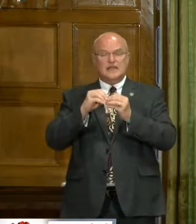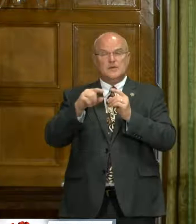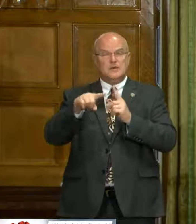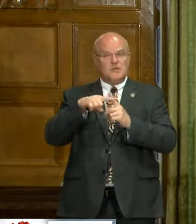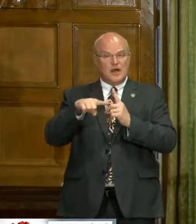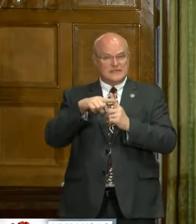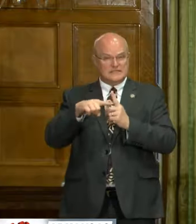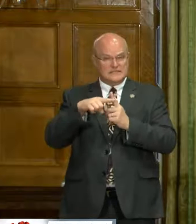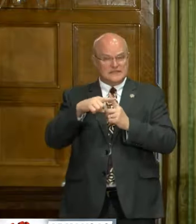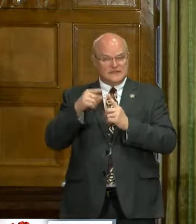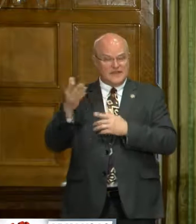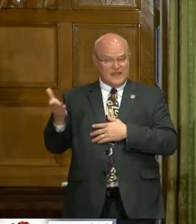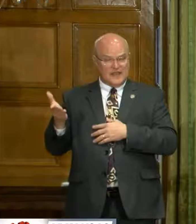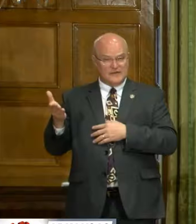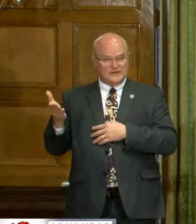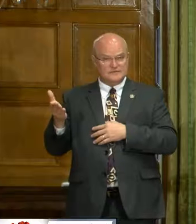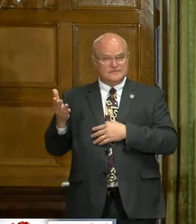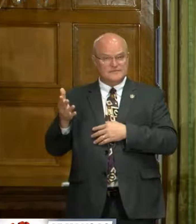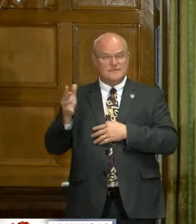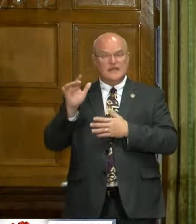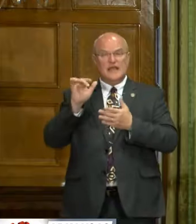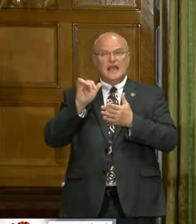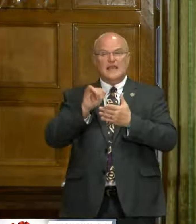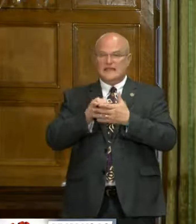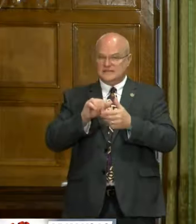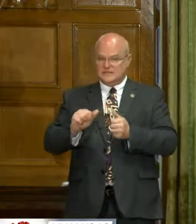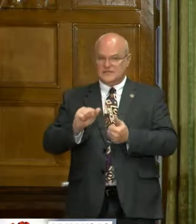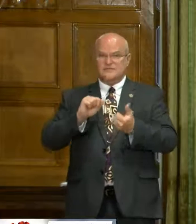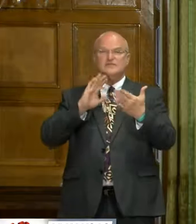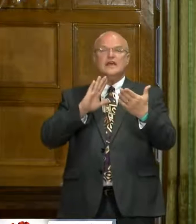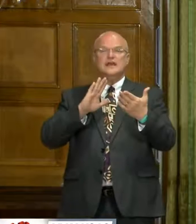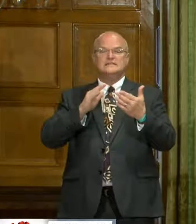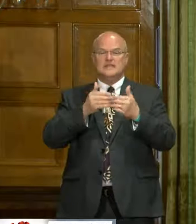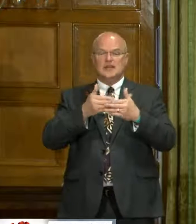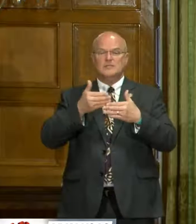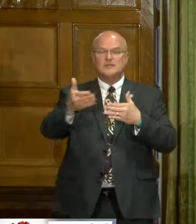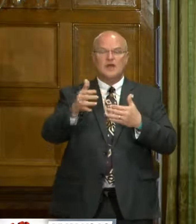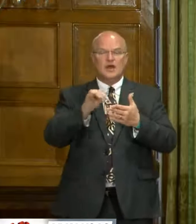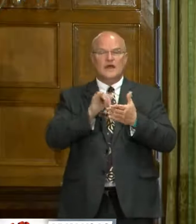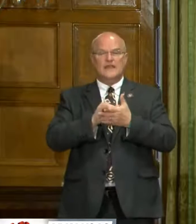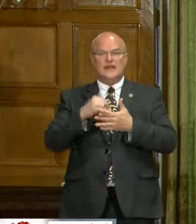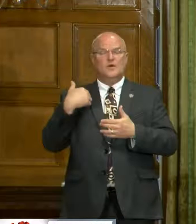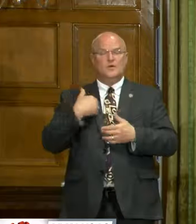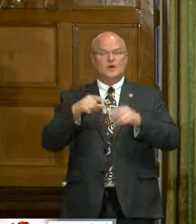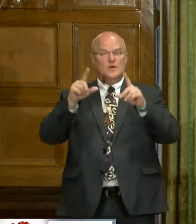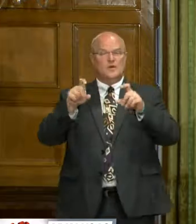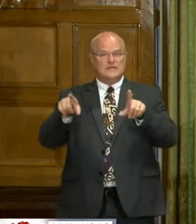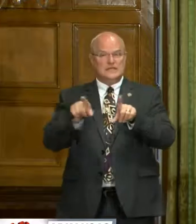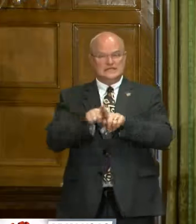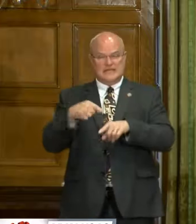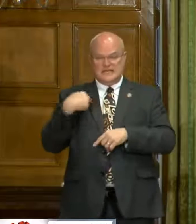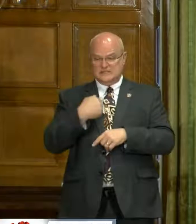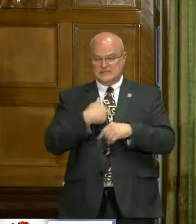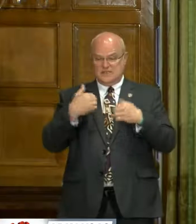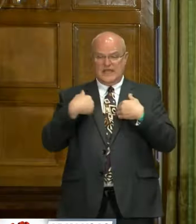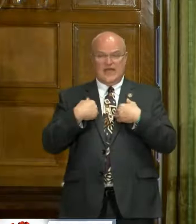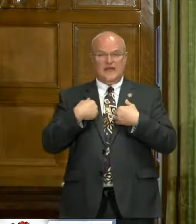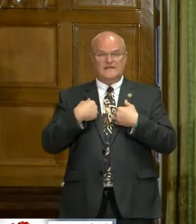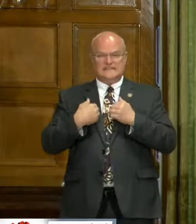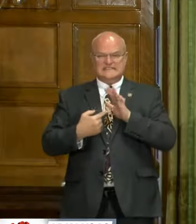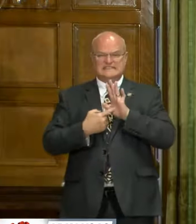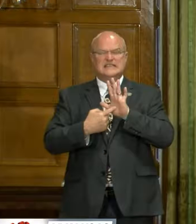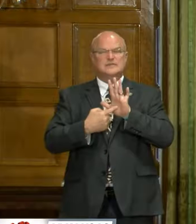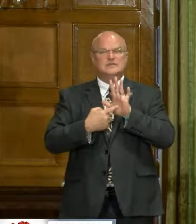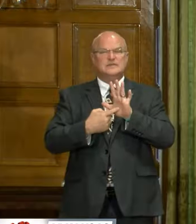of positives there, and that's been addressed. Beyond that, we will test as we have